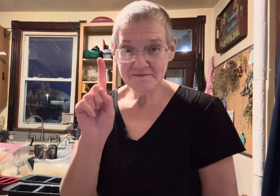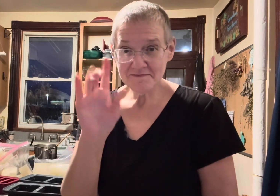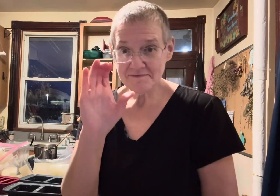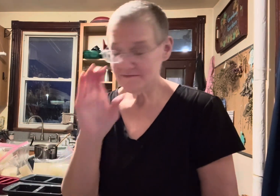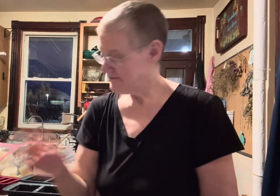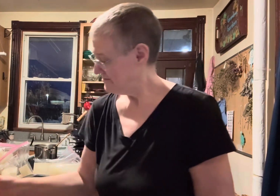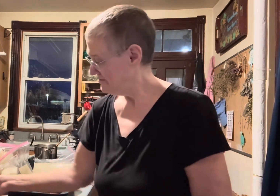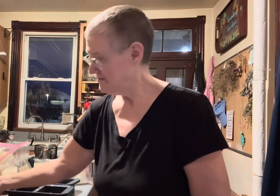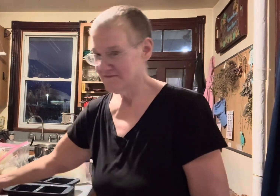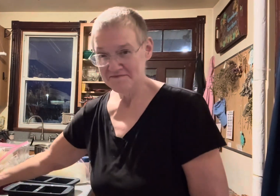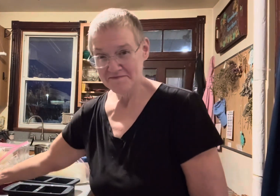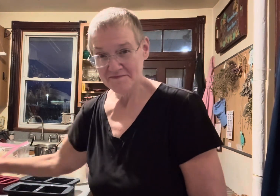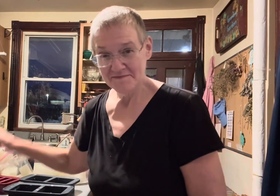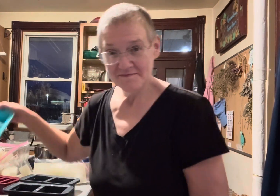1 cup size,